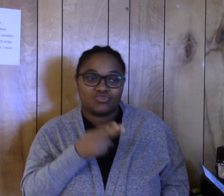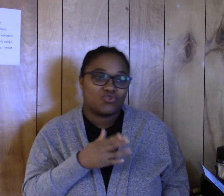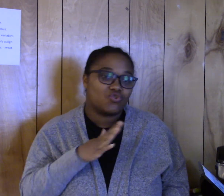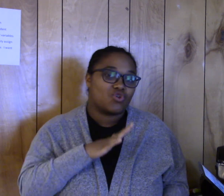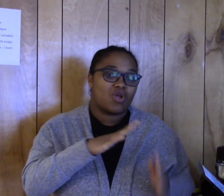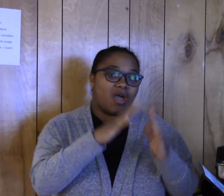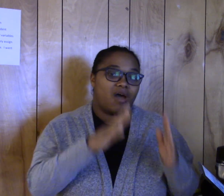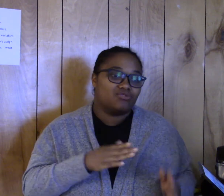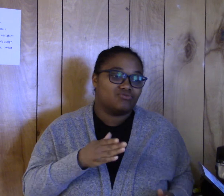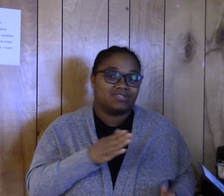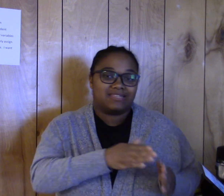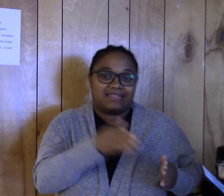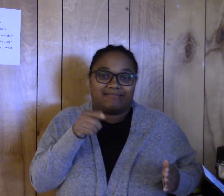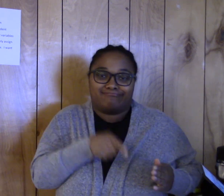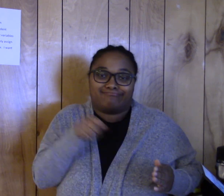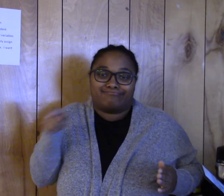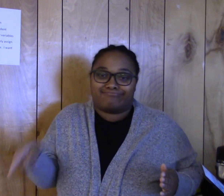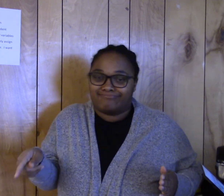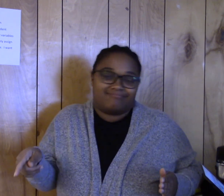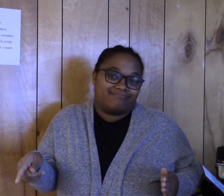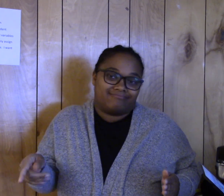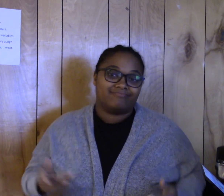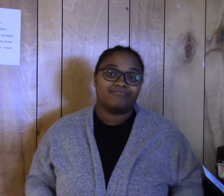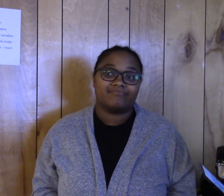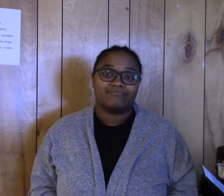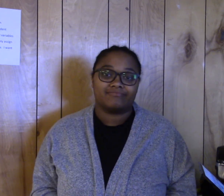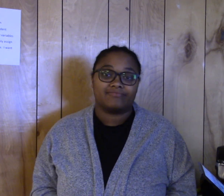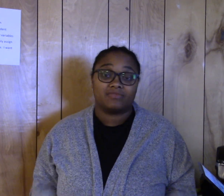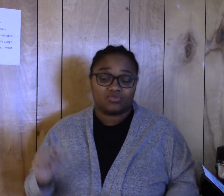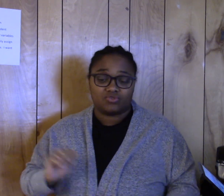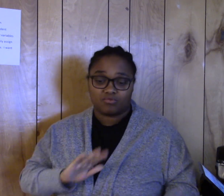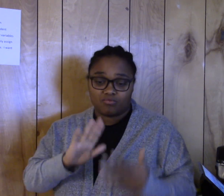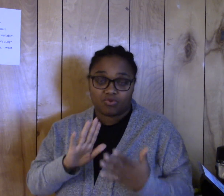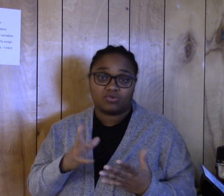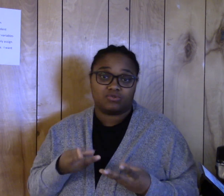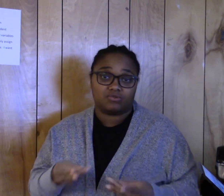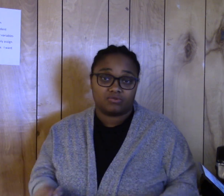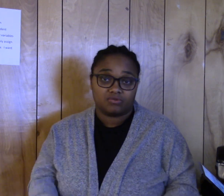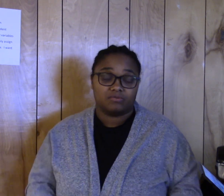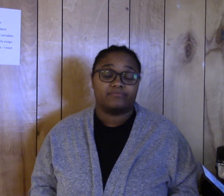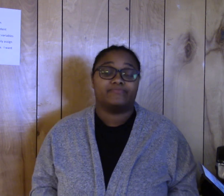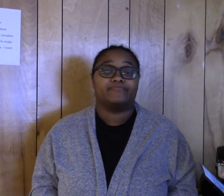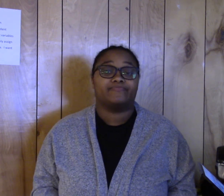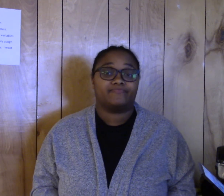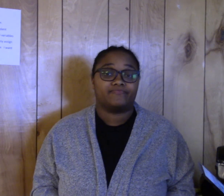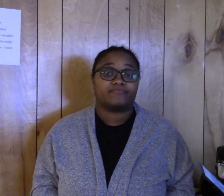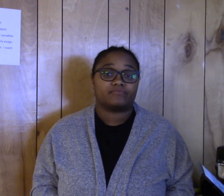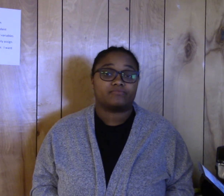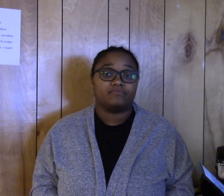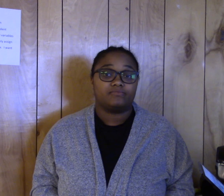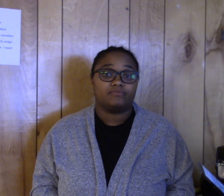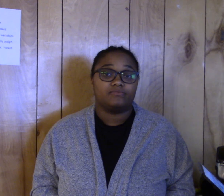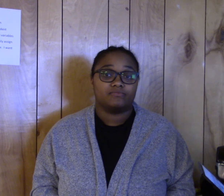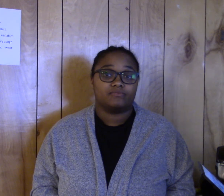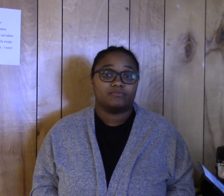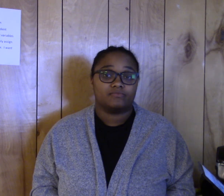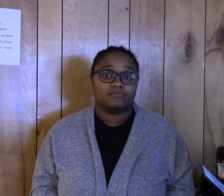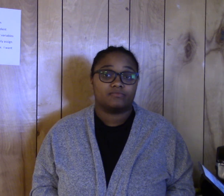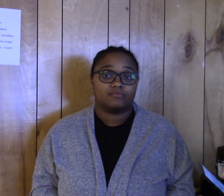a way to deal with that. Now, the thing is that not everybody goes in that direction when they make those reasons. The people who do, I